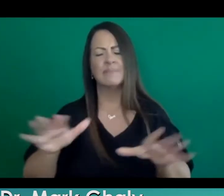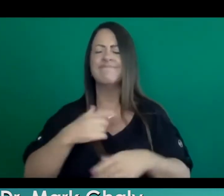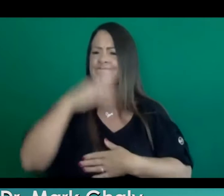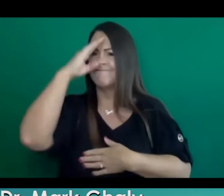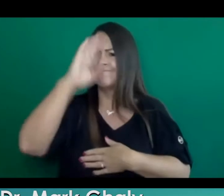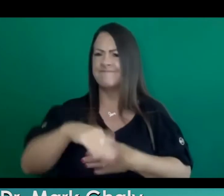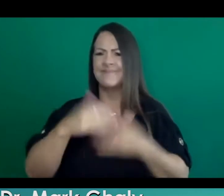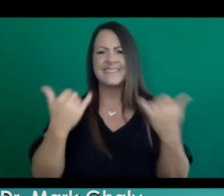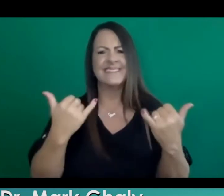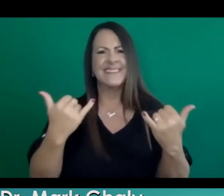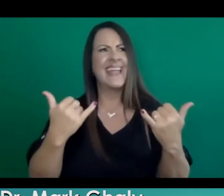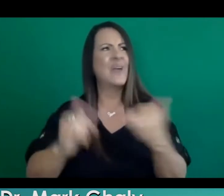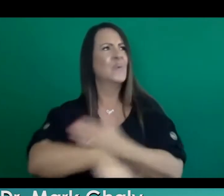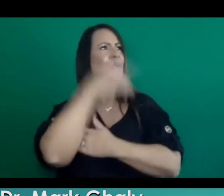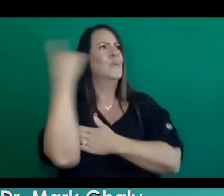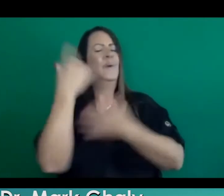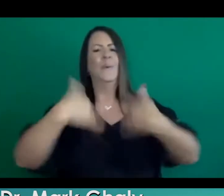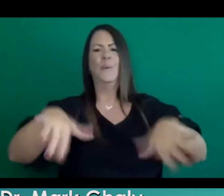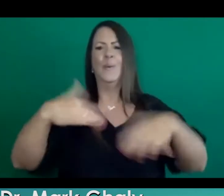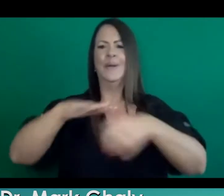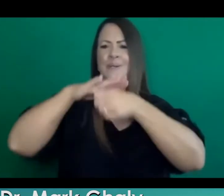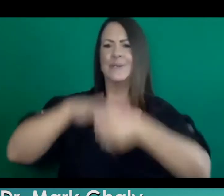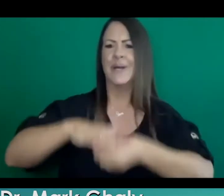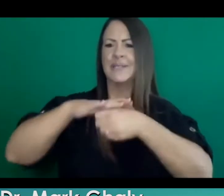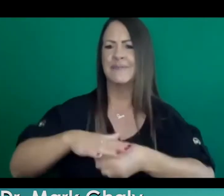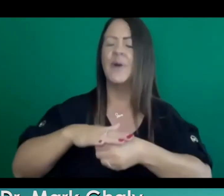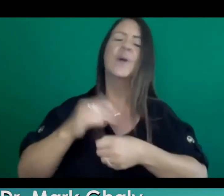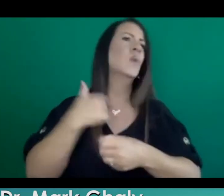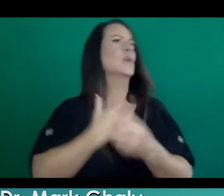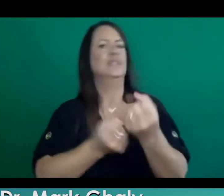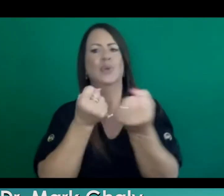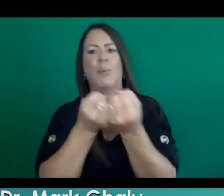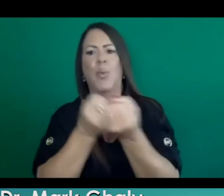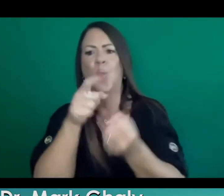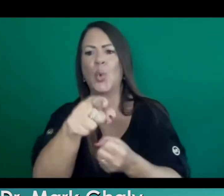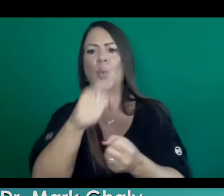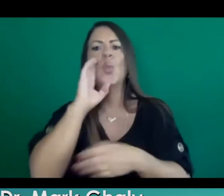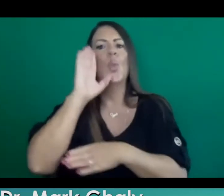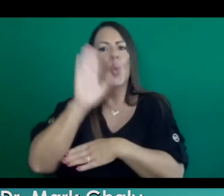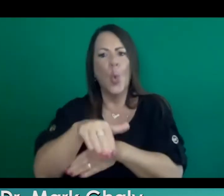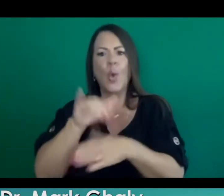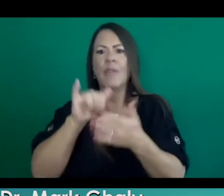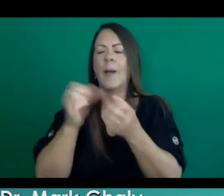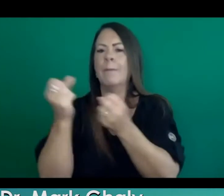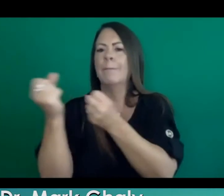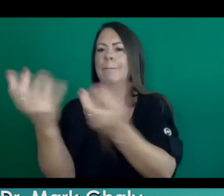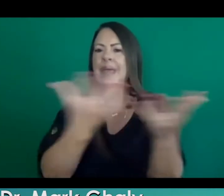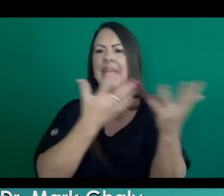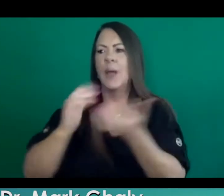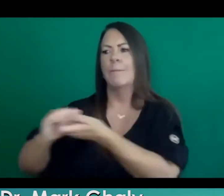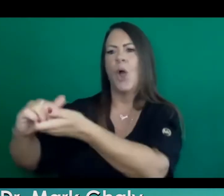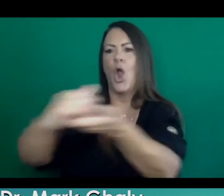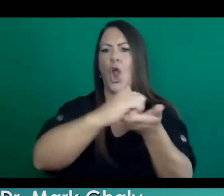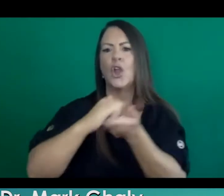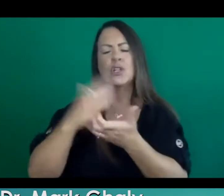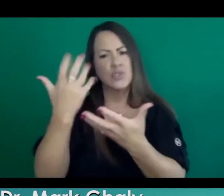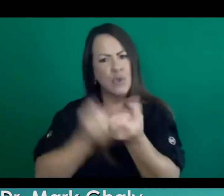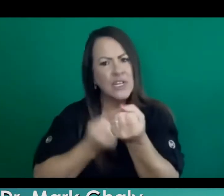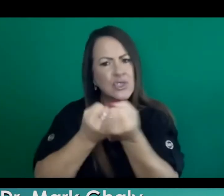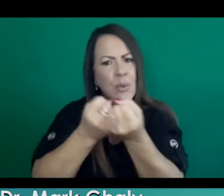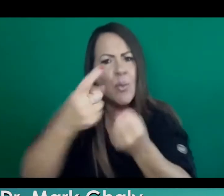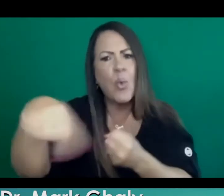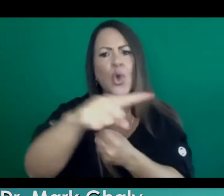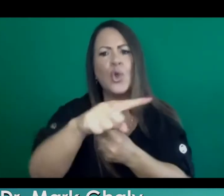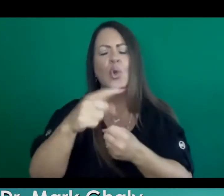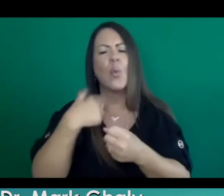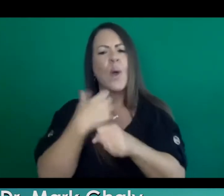many Californians. We are with you, supporting both local partners and you as individuals, and we want to make sure we deliver this